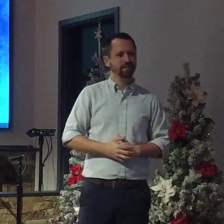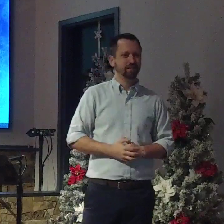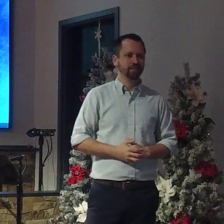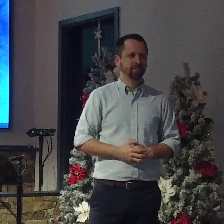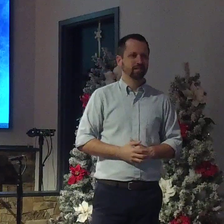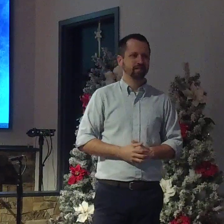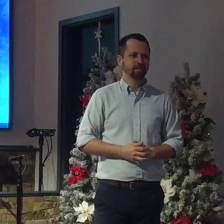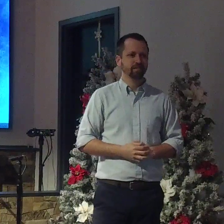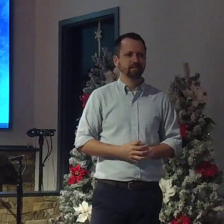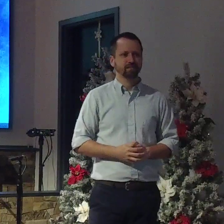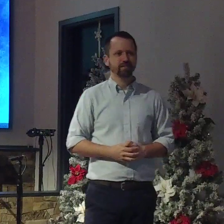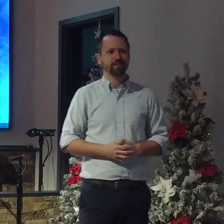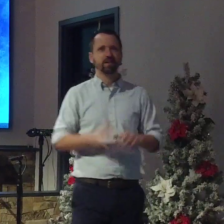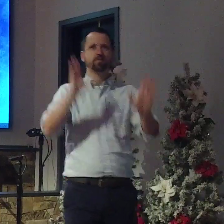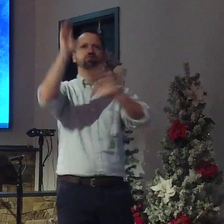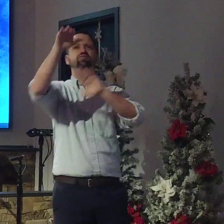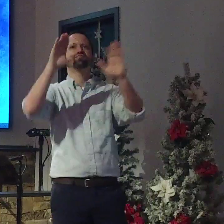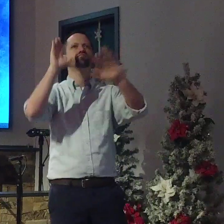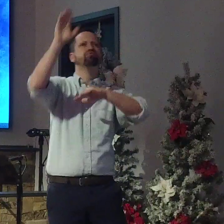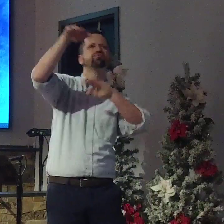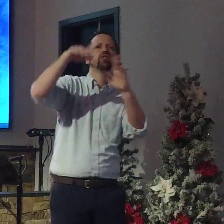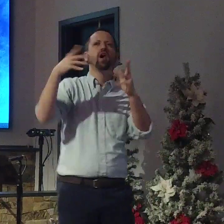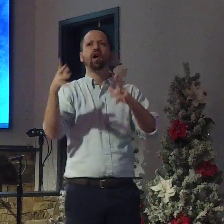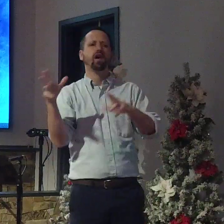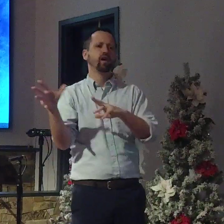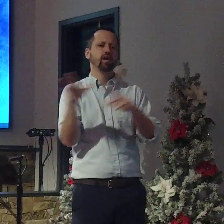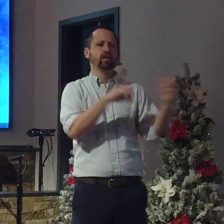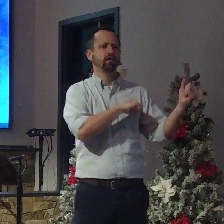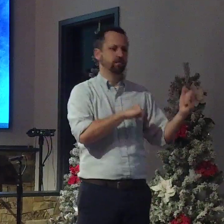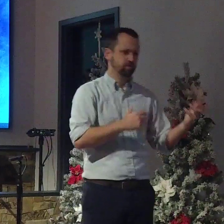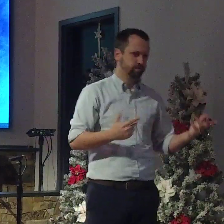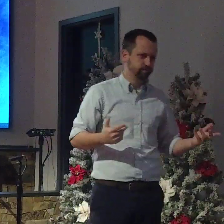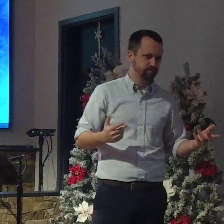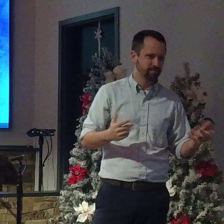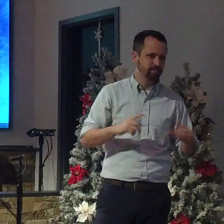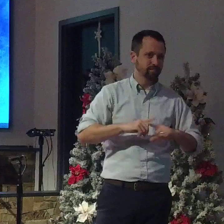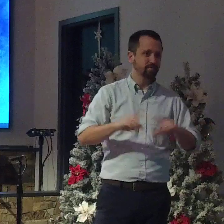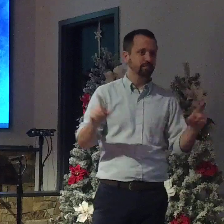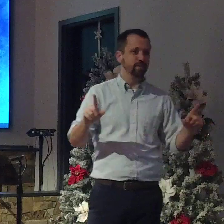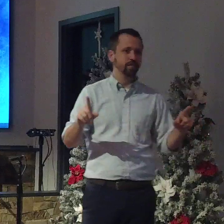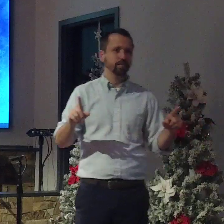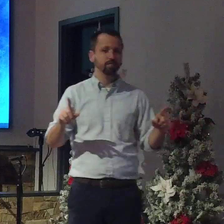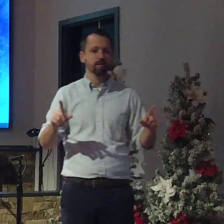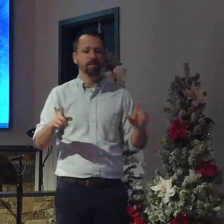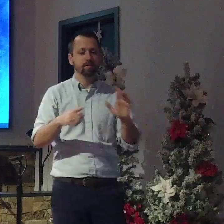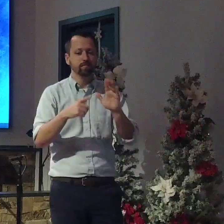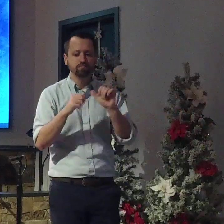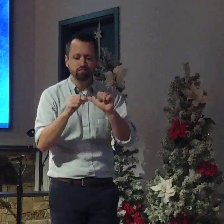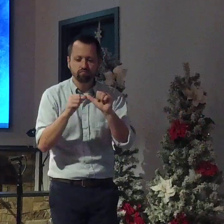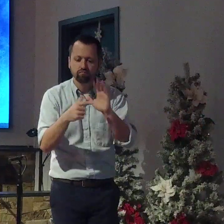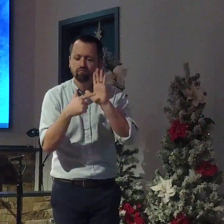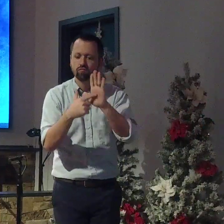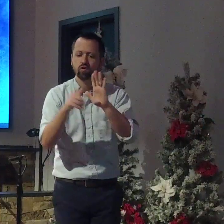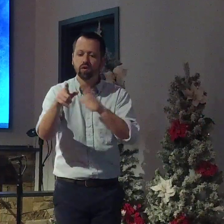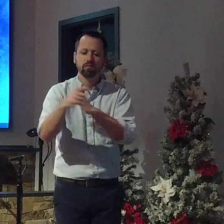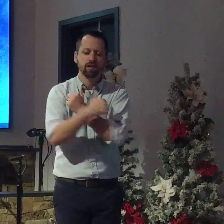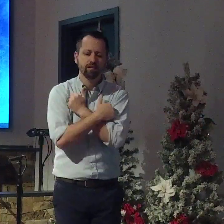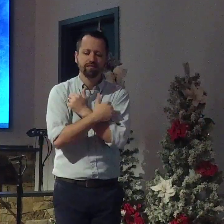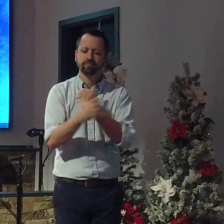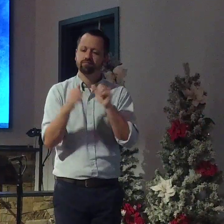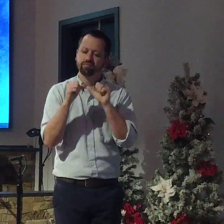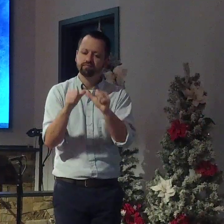what God has been doing. And I'm so proud of our teenagers. I'm so proud of our youth leaders. I'm so proud of our